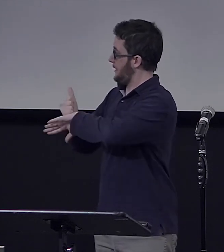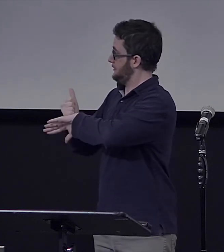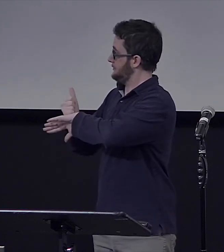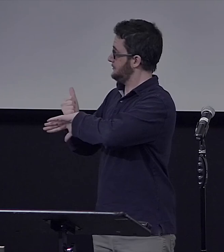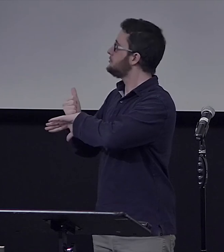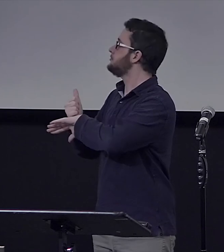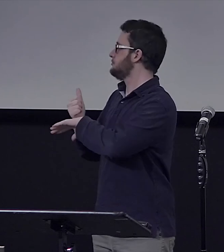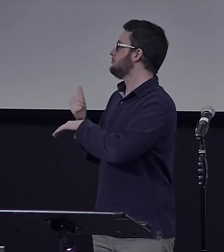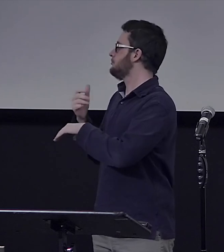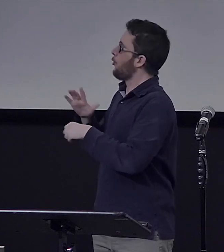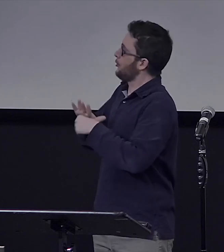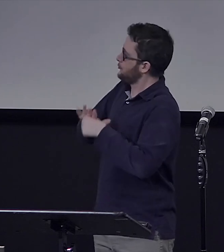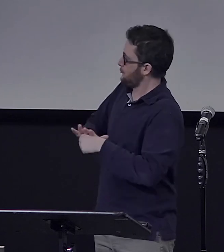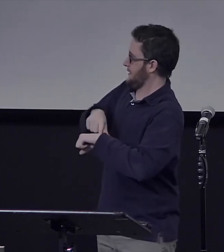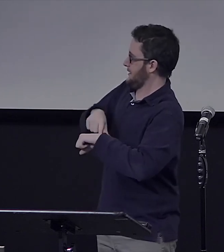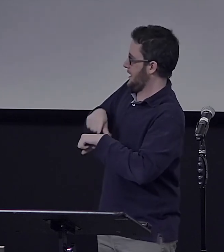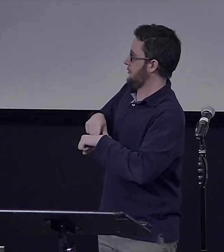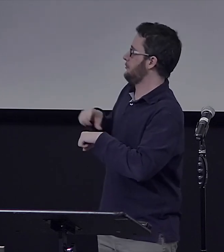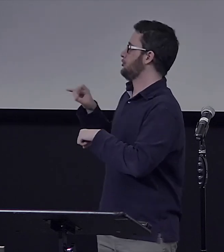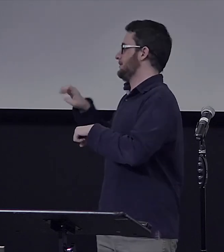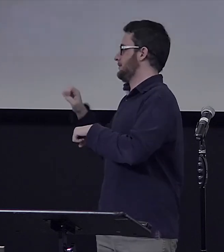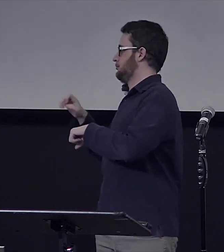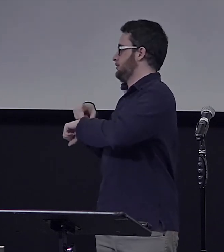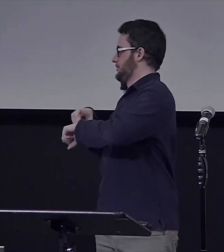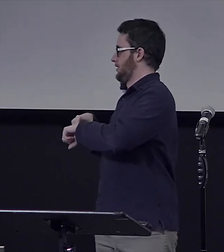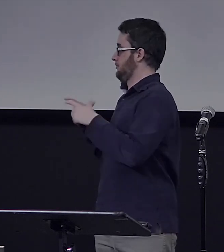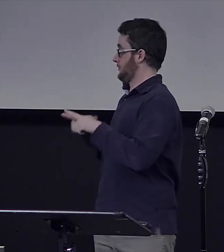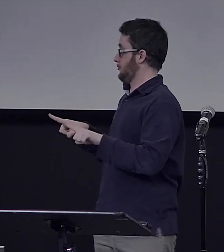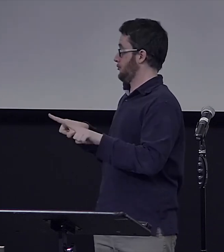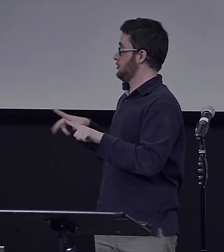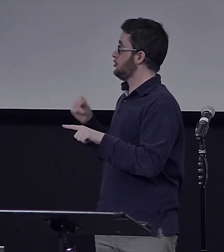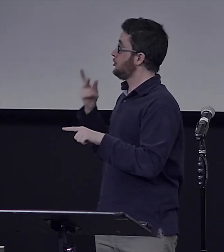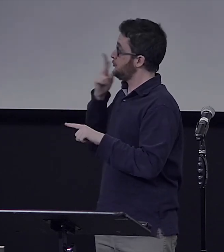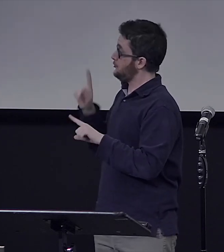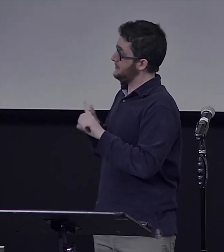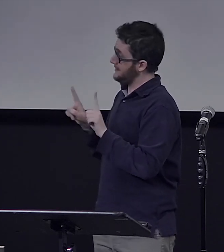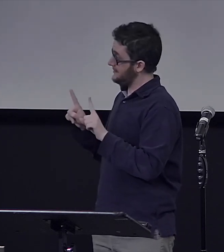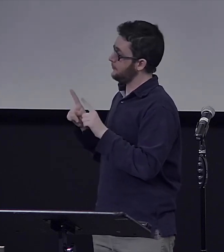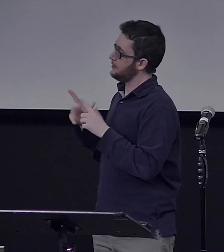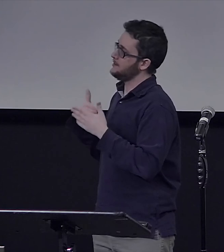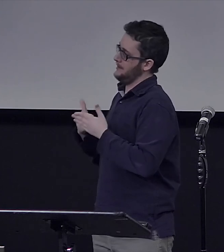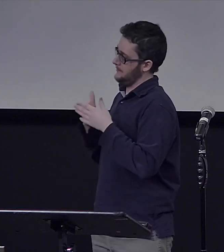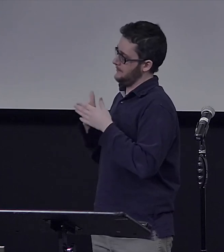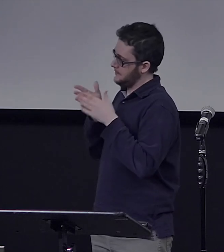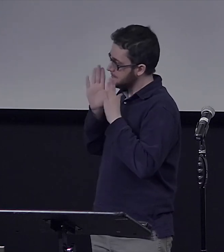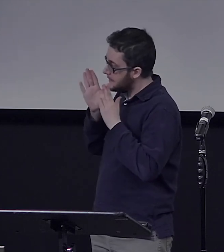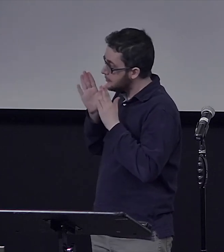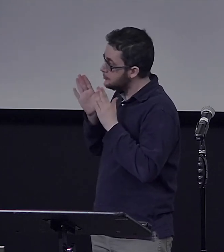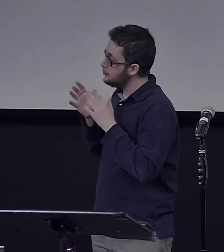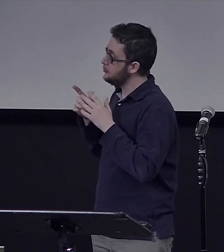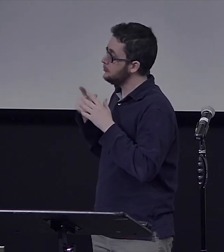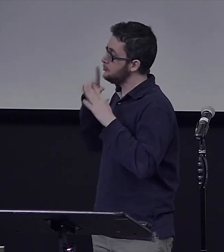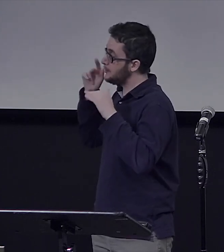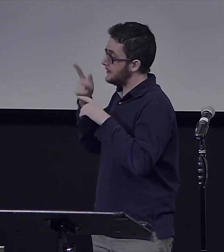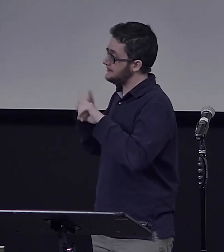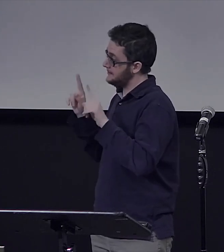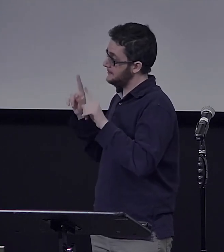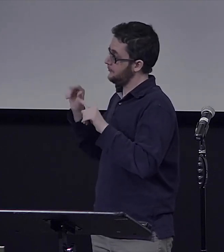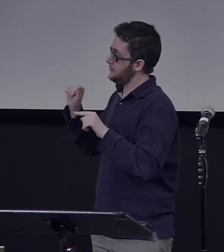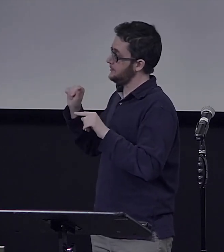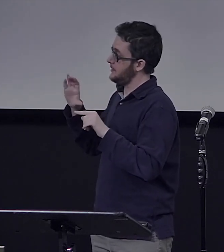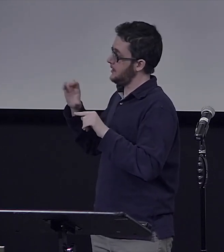attention like for example was it for the syllable based um with were they stressed for time did you see a a